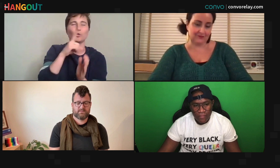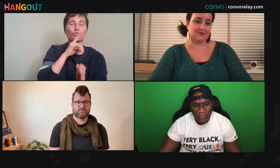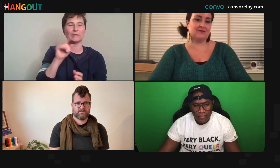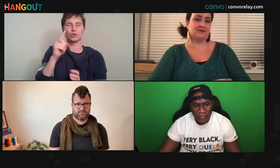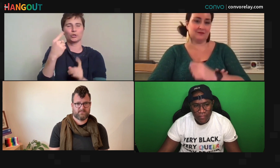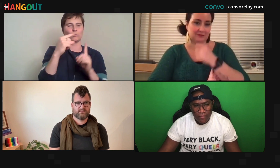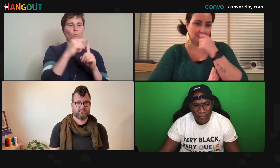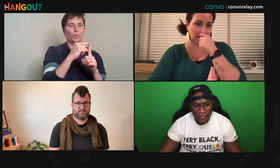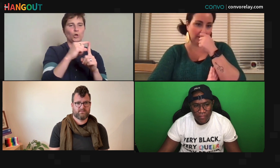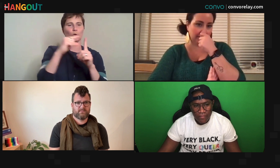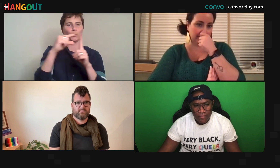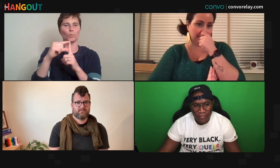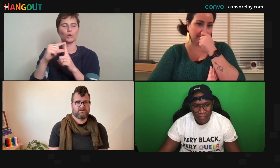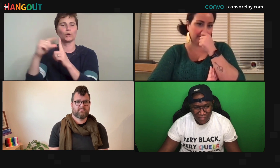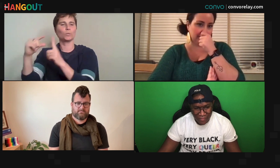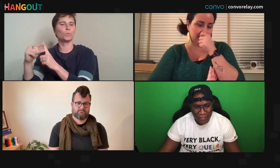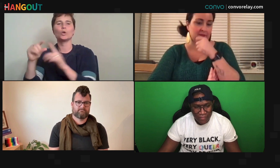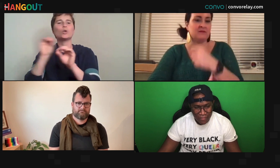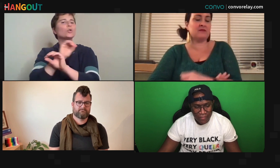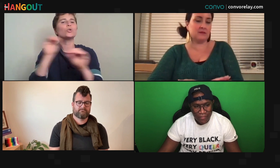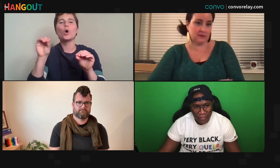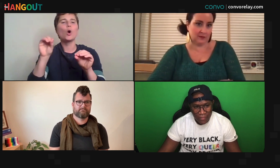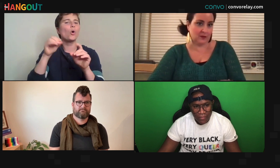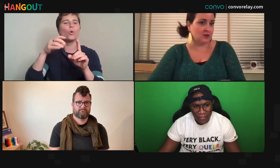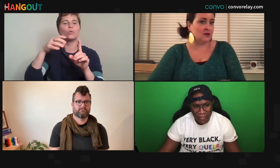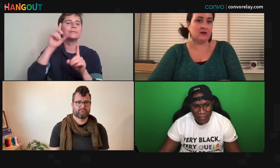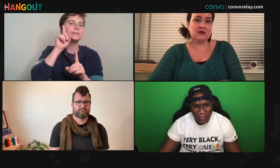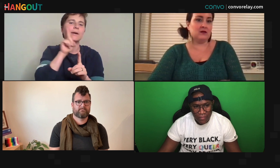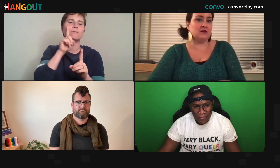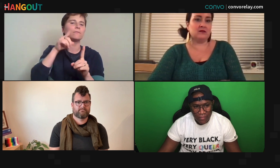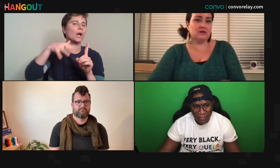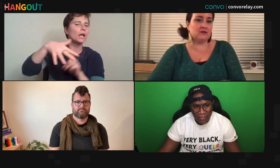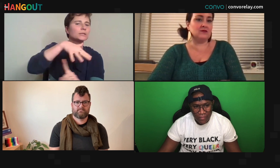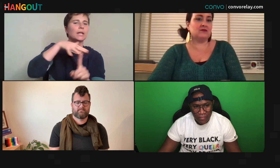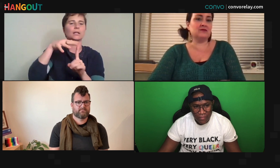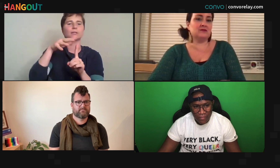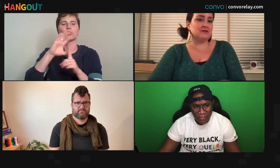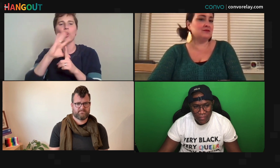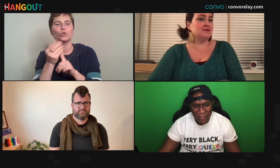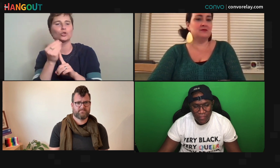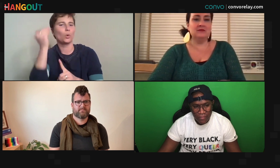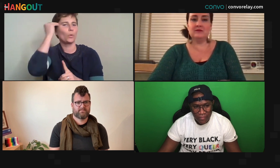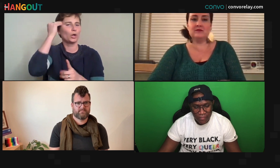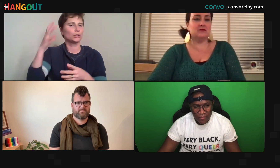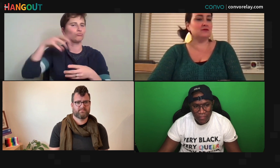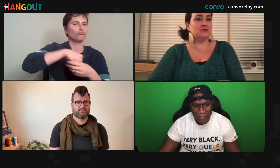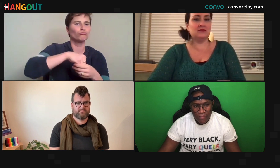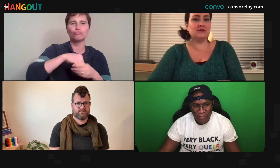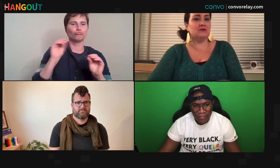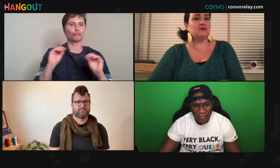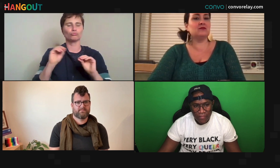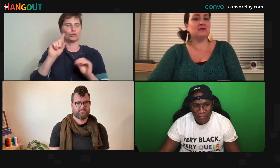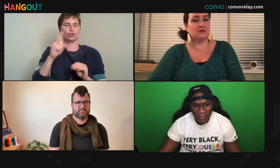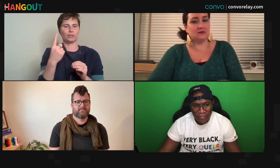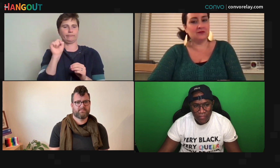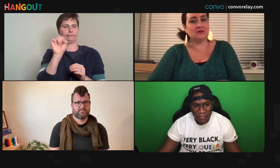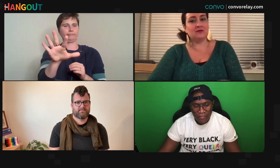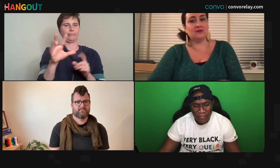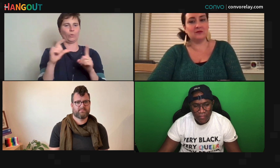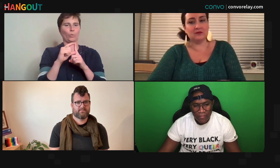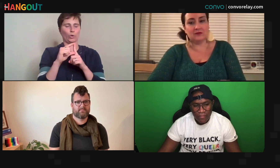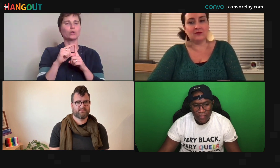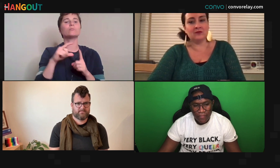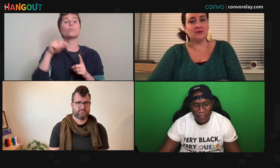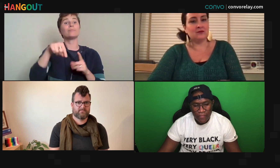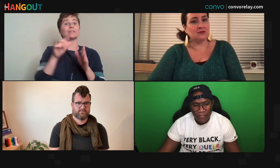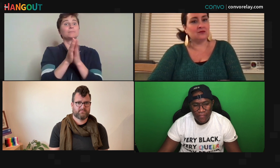who learned through ASL dictionaries, which meant it was word symbolizations. There were no deaf contexts or